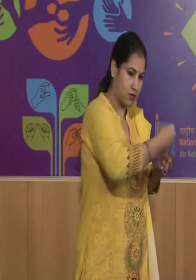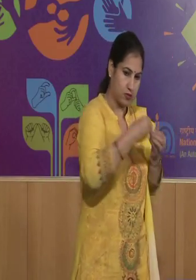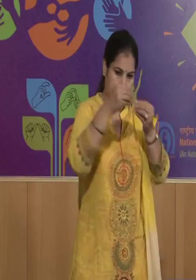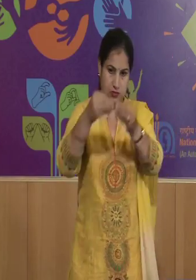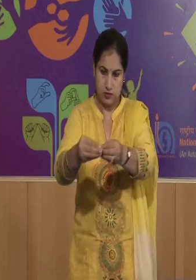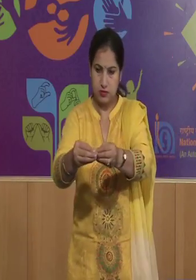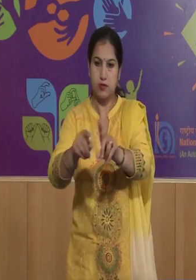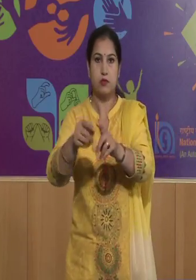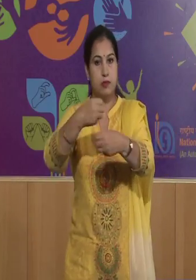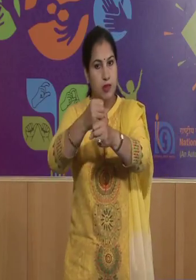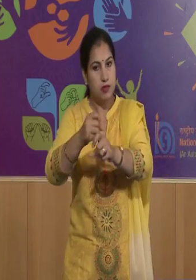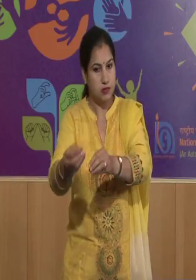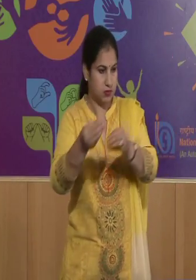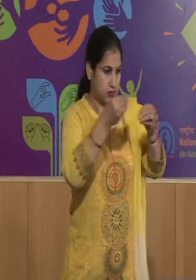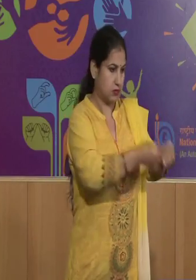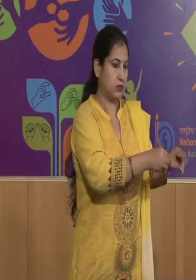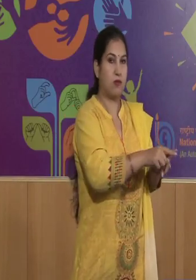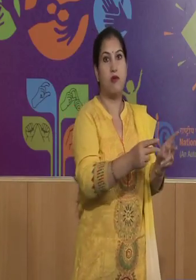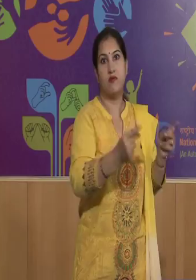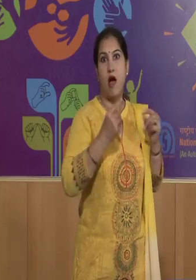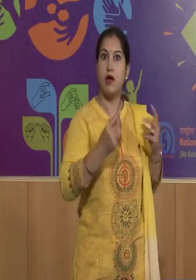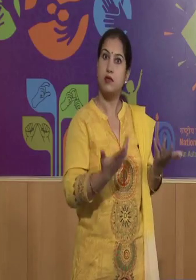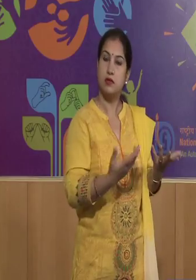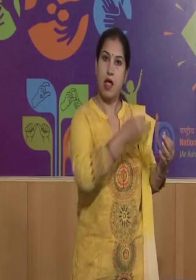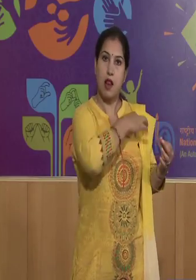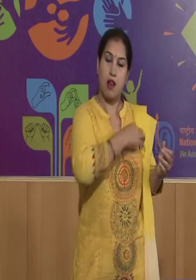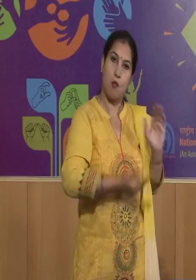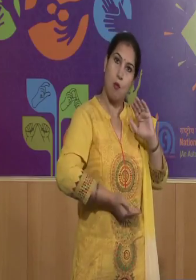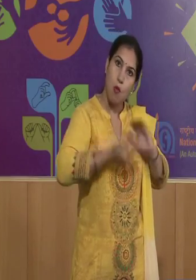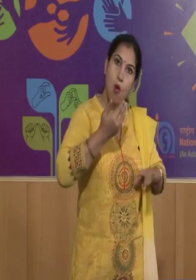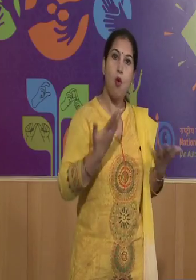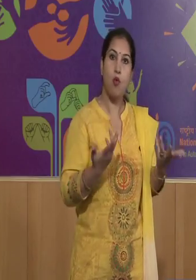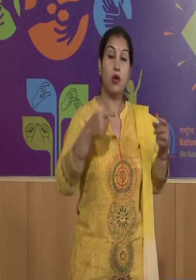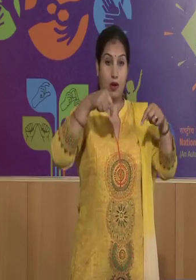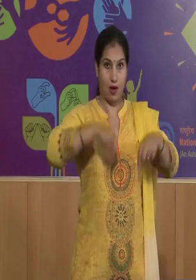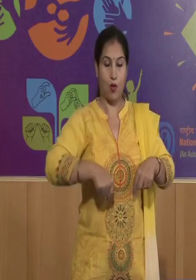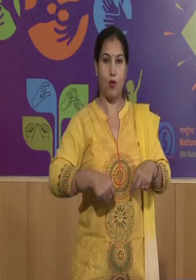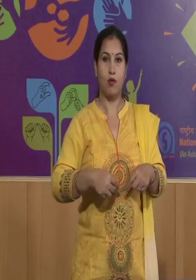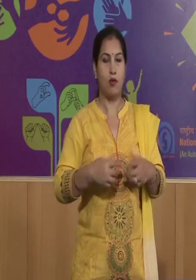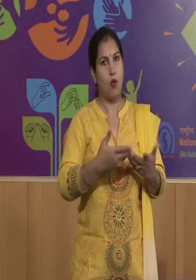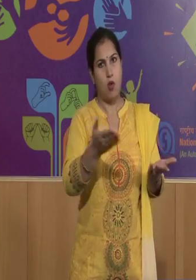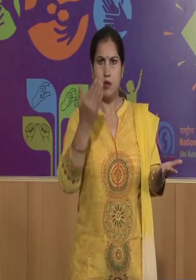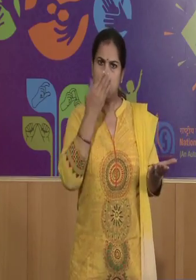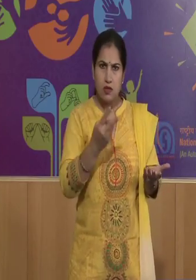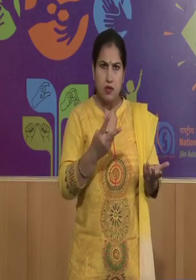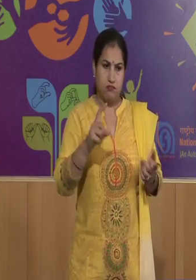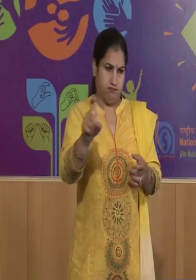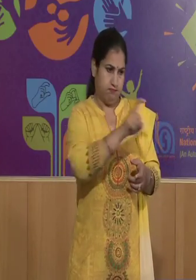We have already seen that many new bridges, canals, and roads